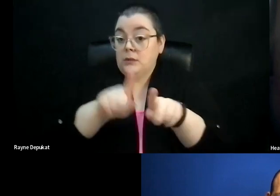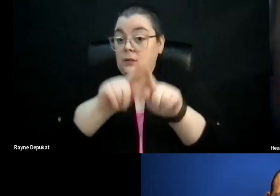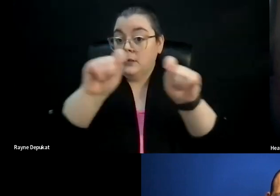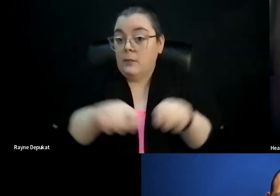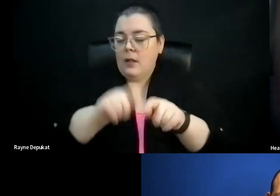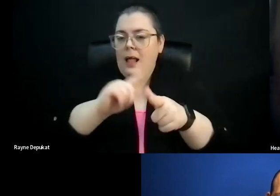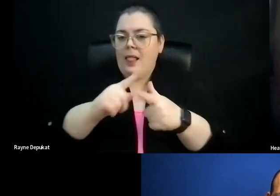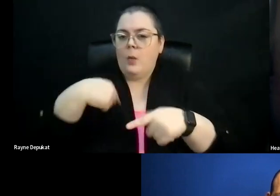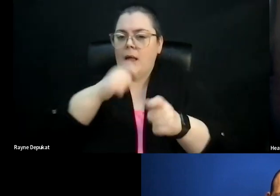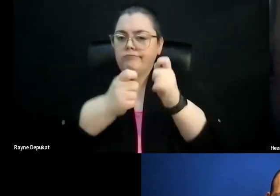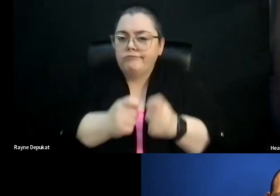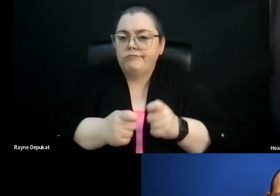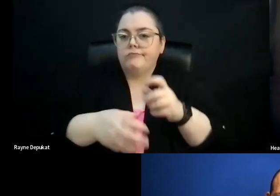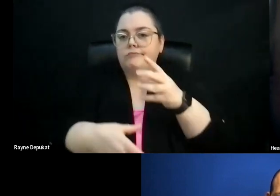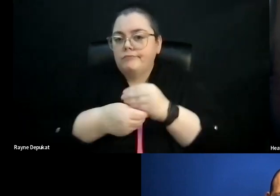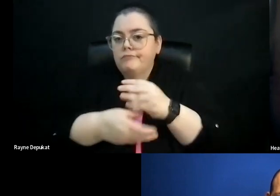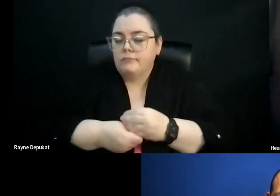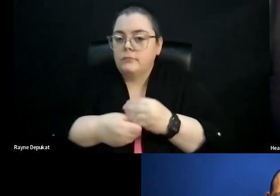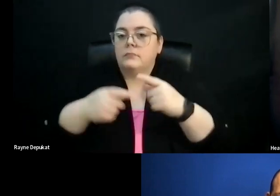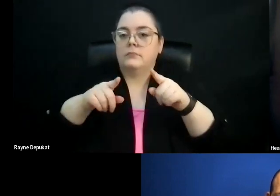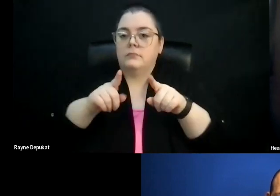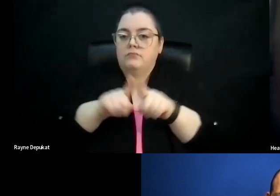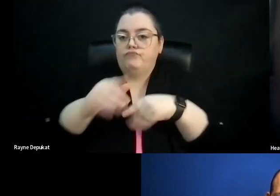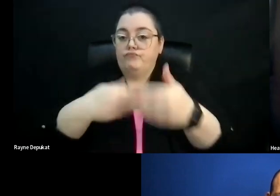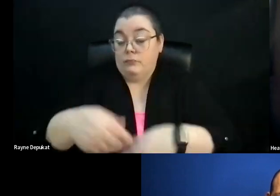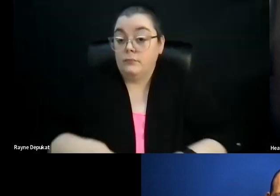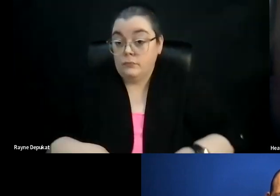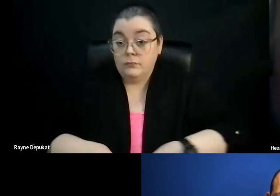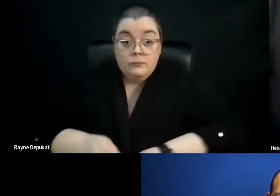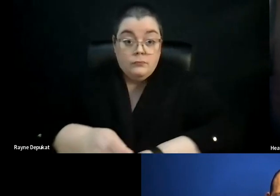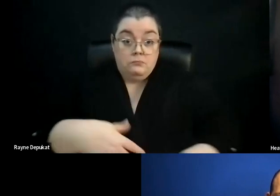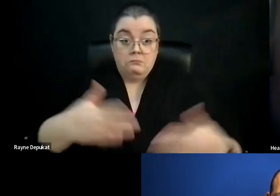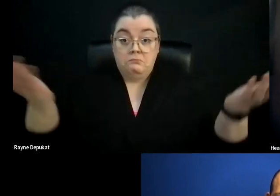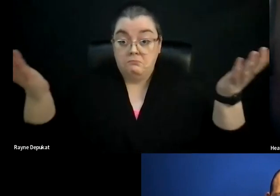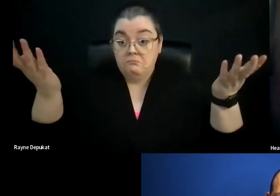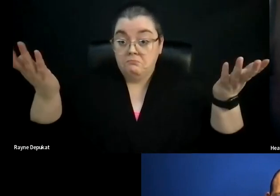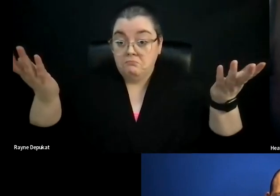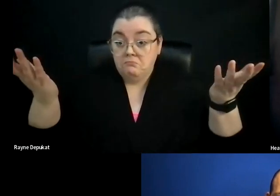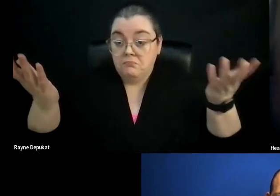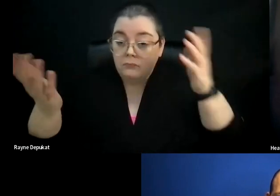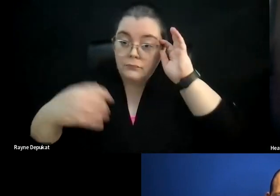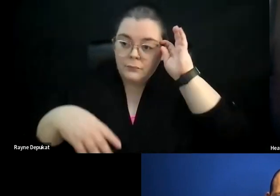paste and use it as a template and create a new document so that we can combine the two.